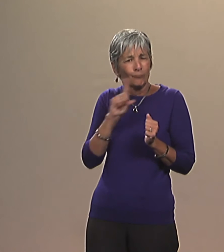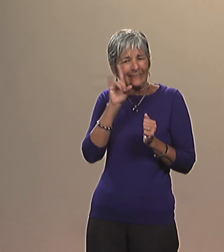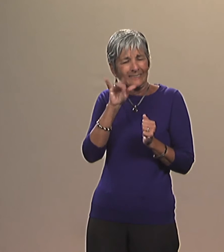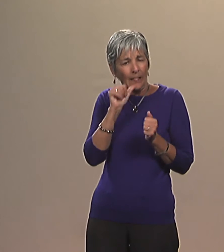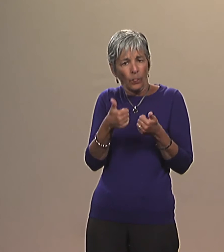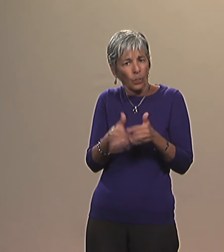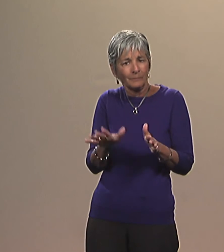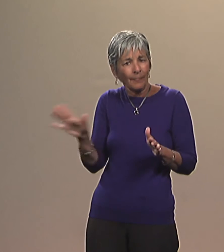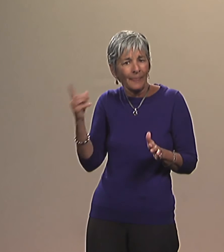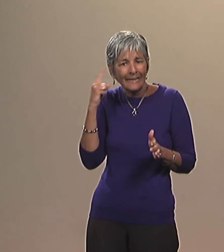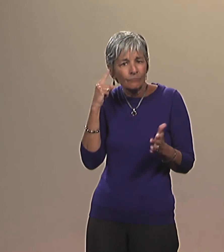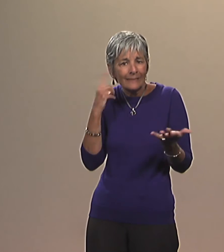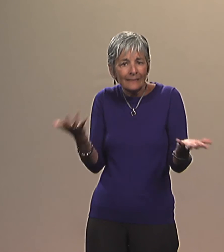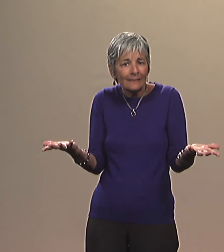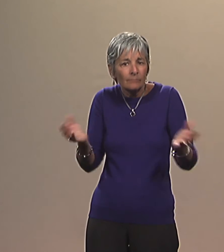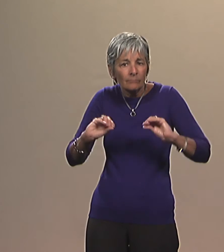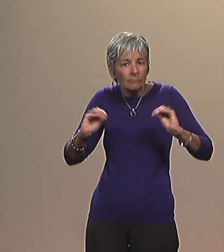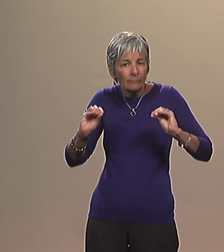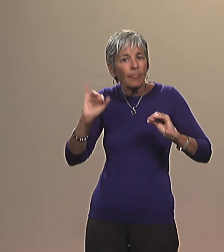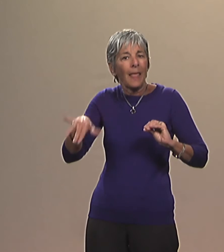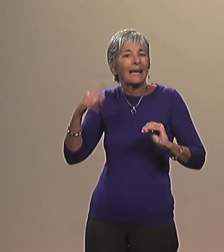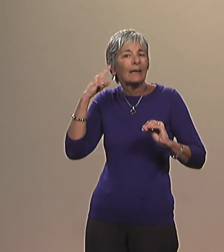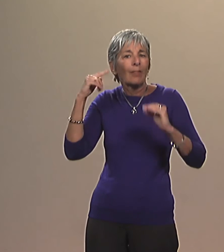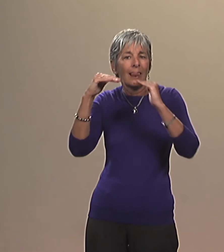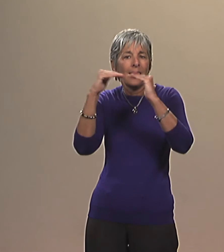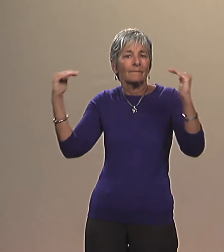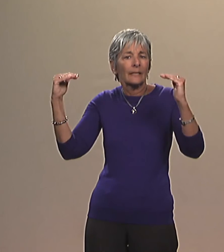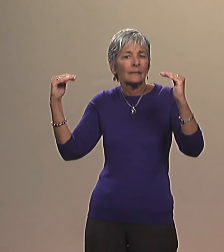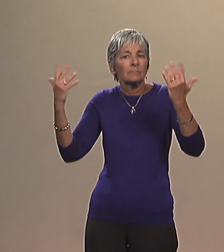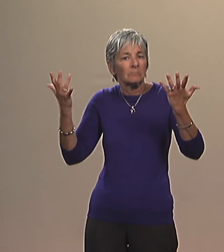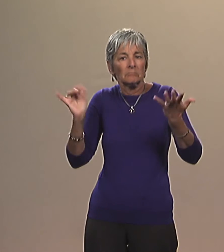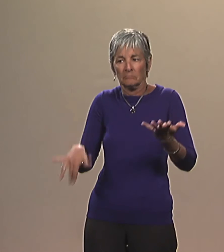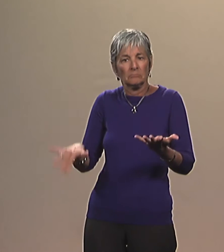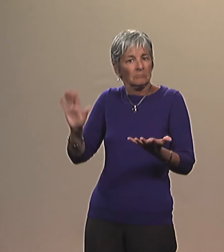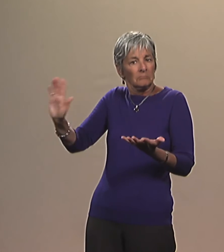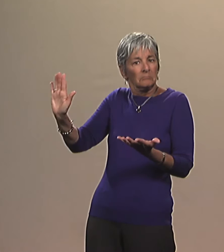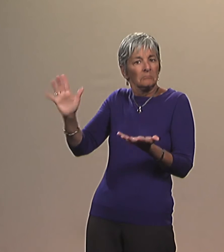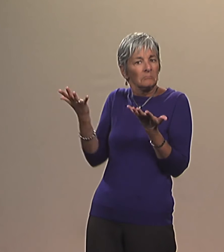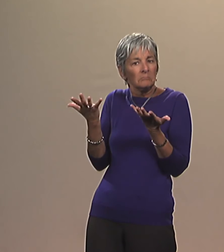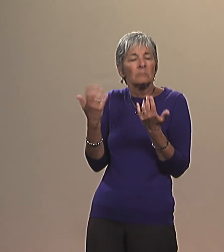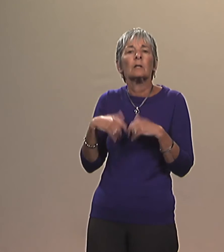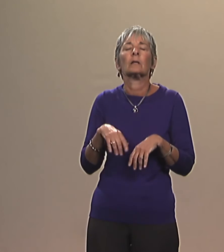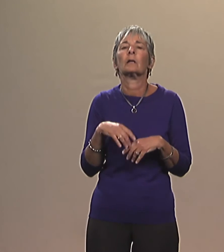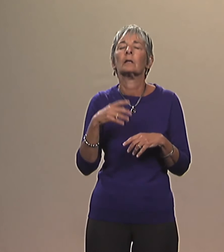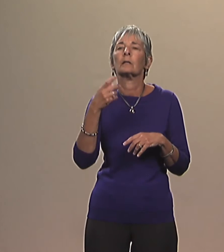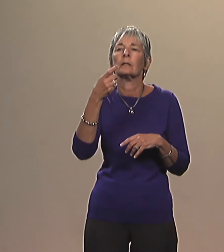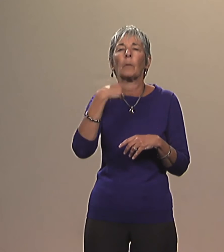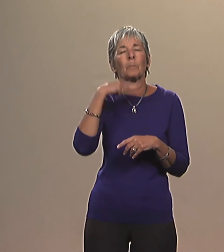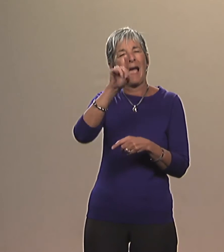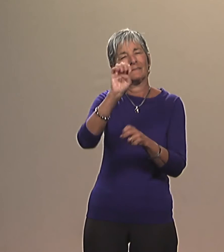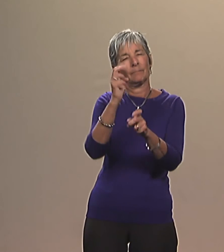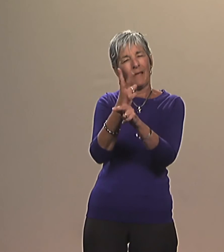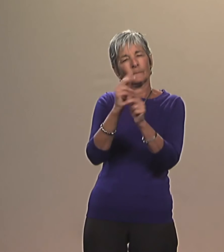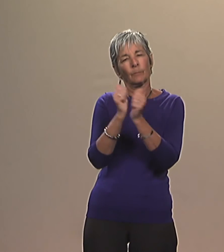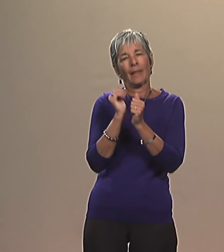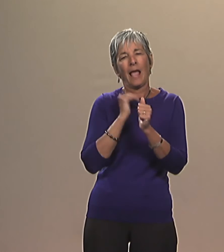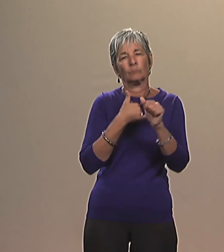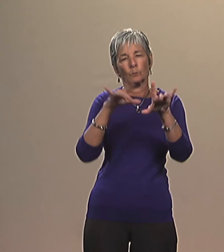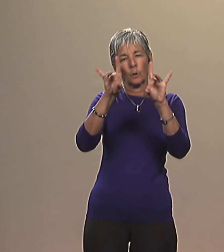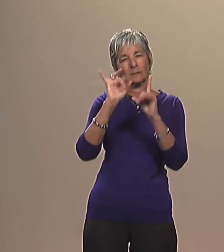They did not lose their hearing. It is simply their hearing level. Our selection of words is important. There are